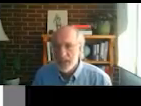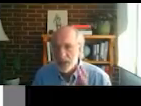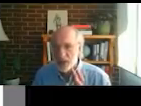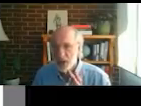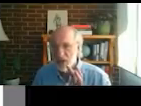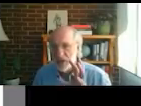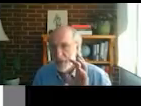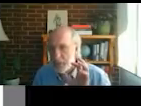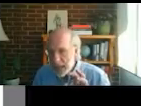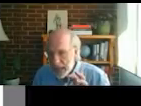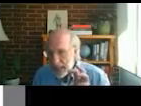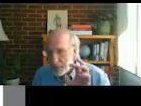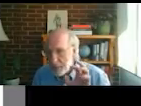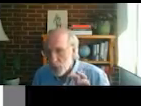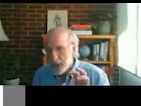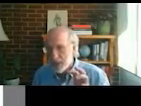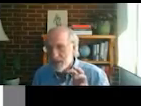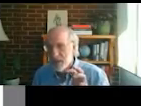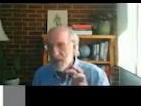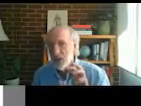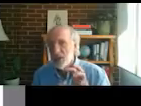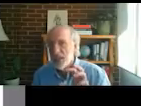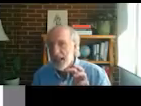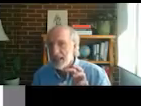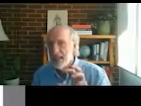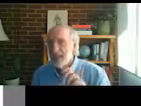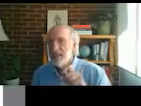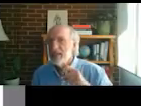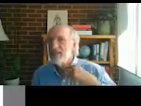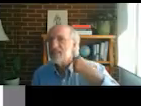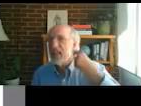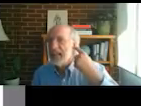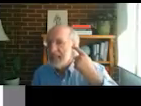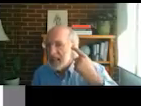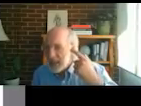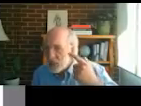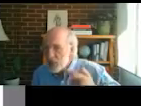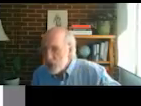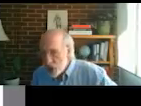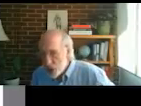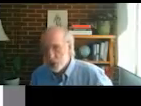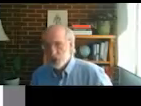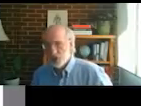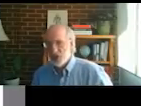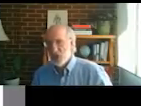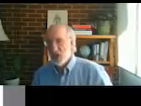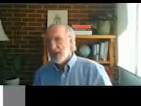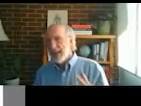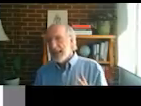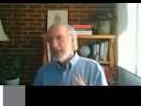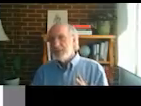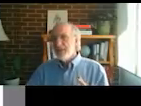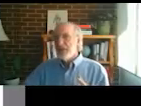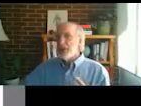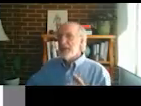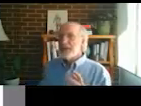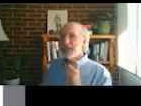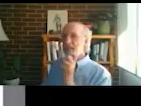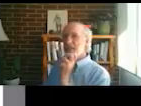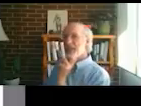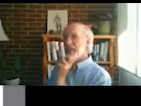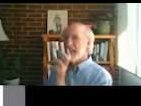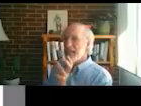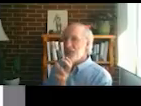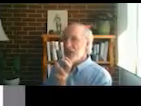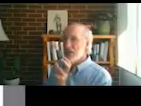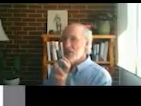want to get across the main point that this sign language use can be very